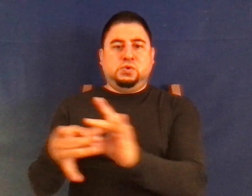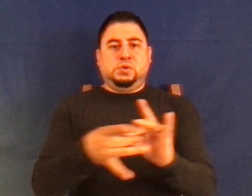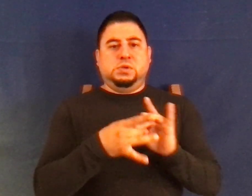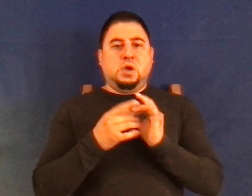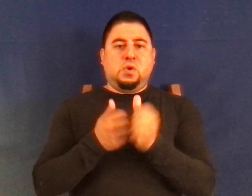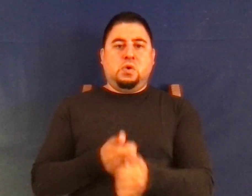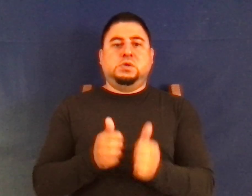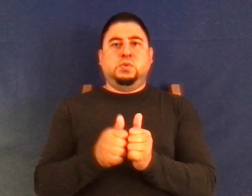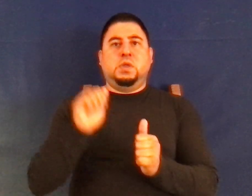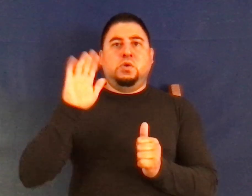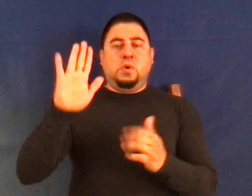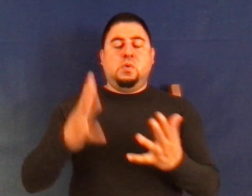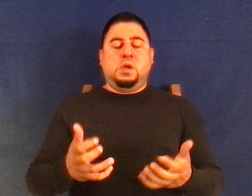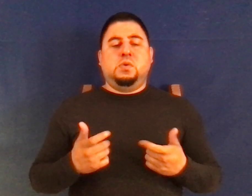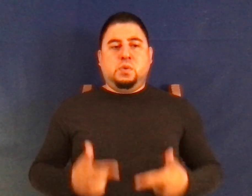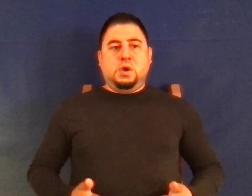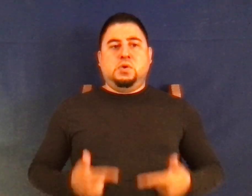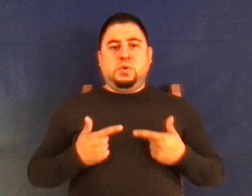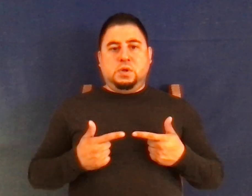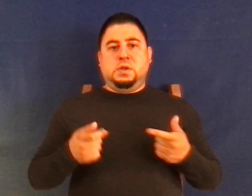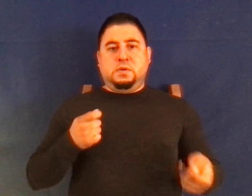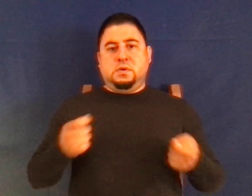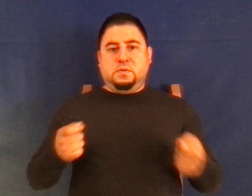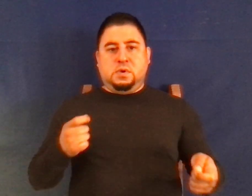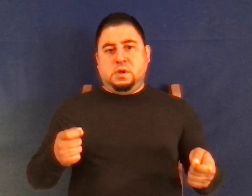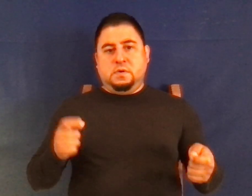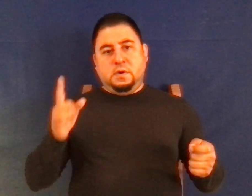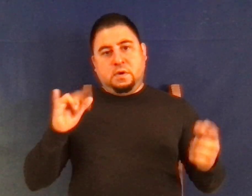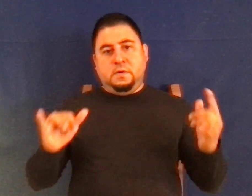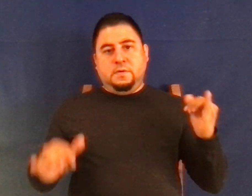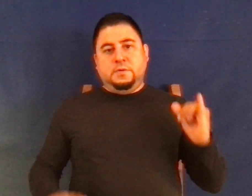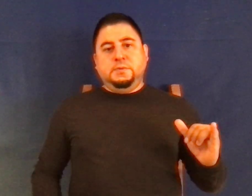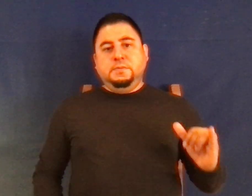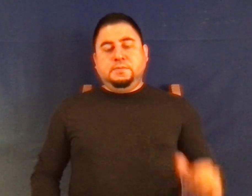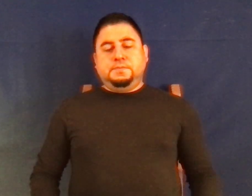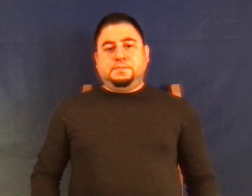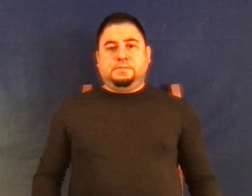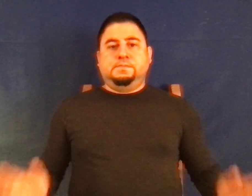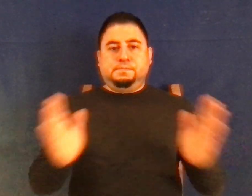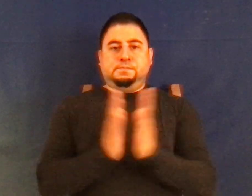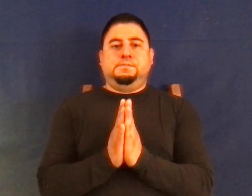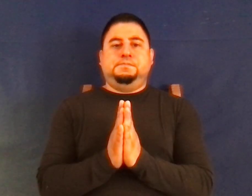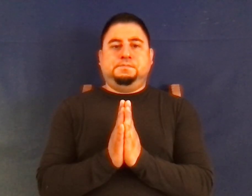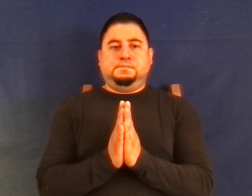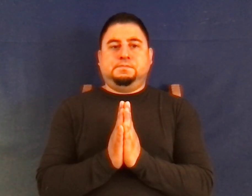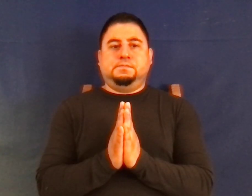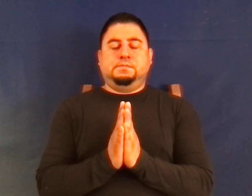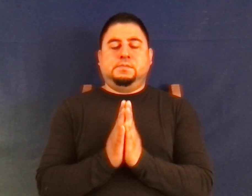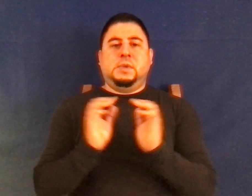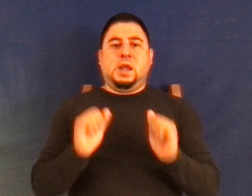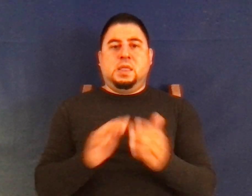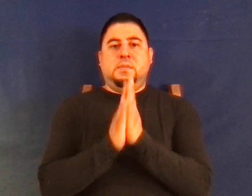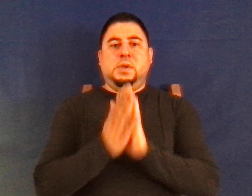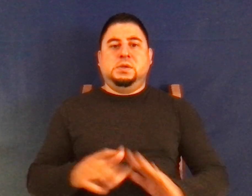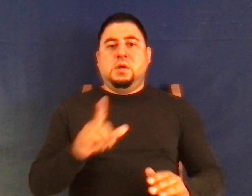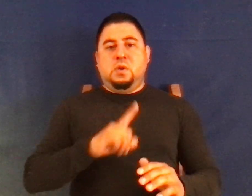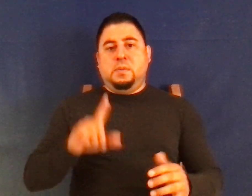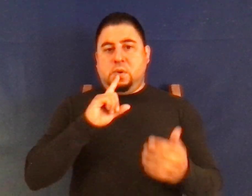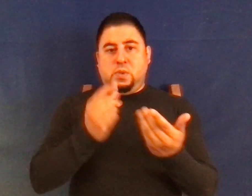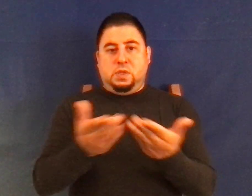in accordance with your will, for you live and reign forever and ever. Amen. May the peace of the Lord be with you